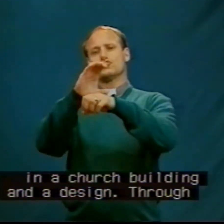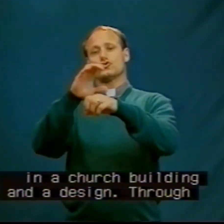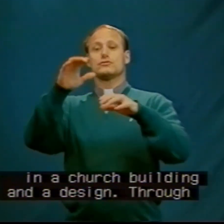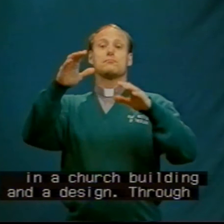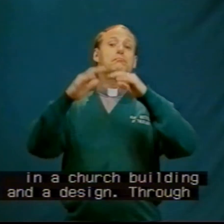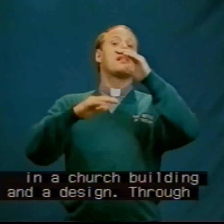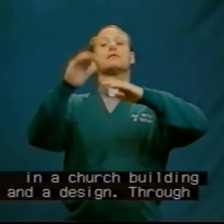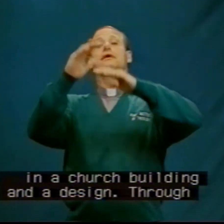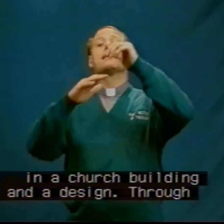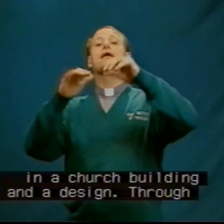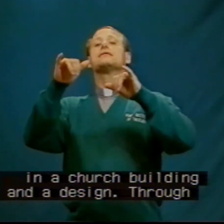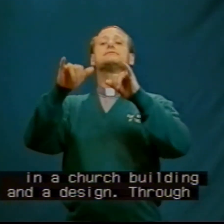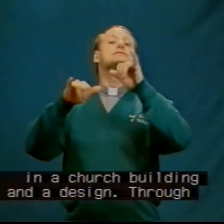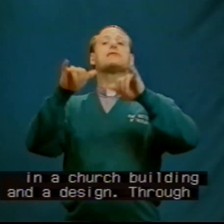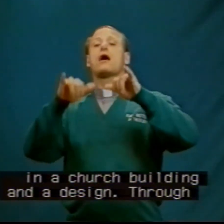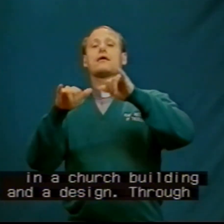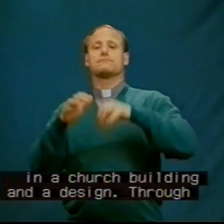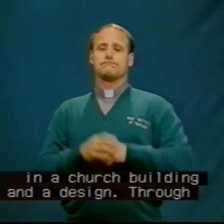in a church building and design.